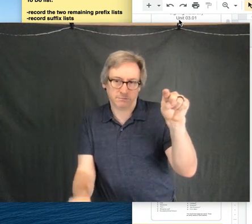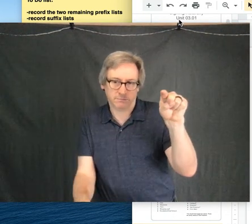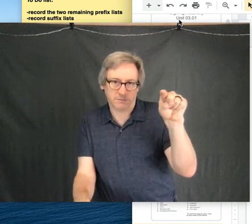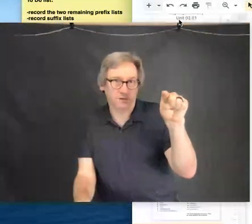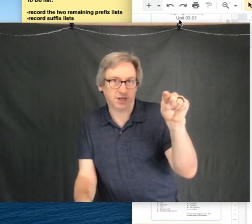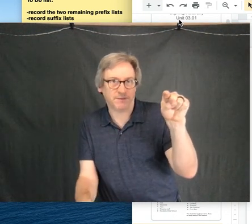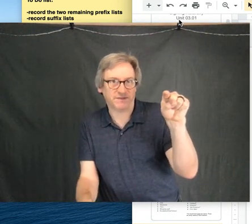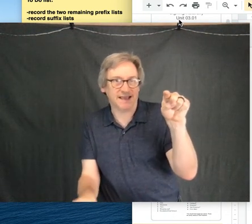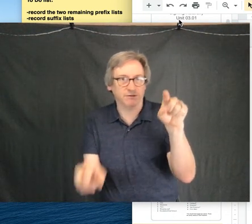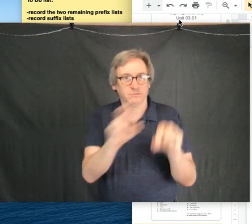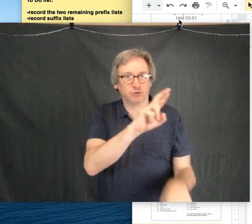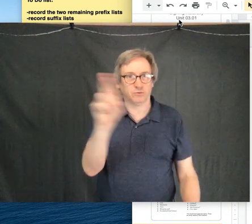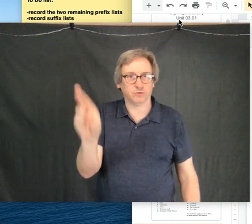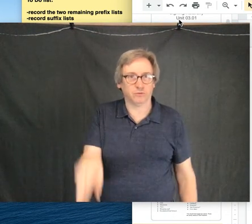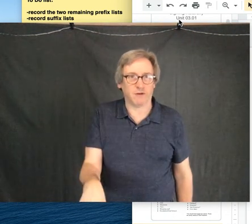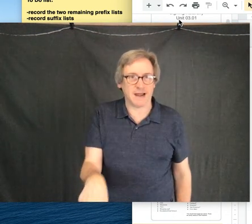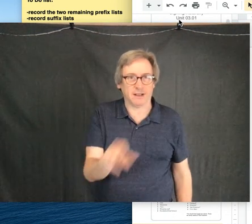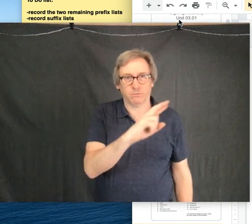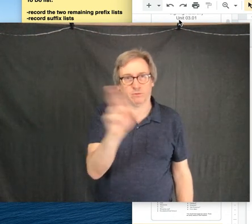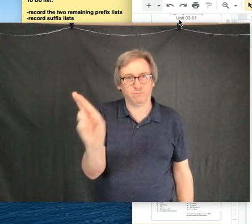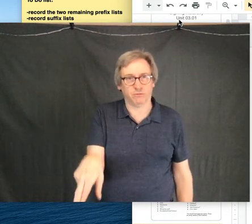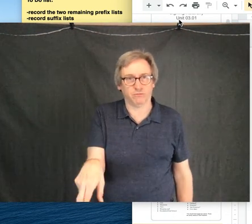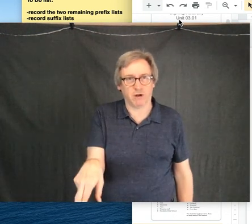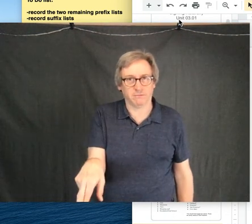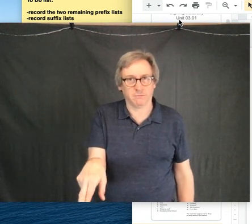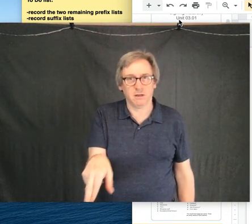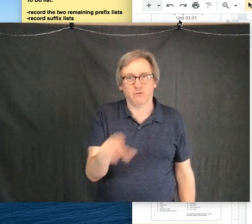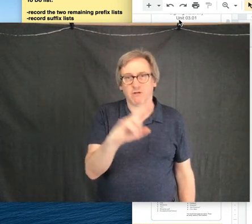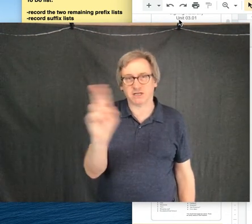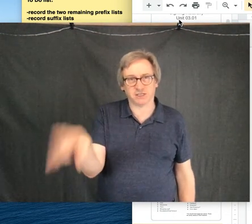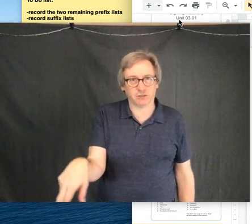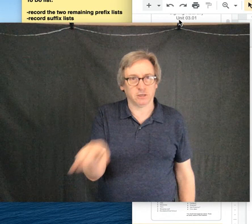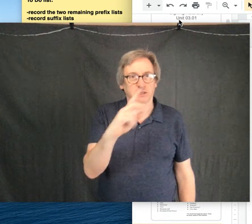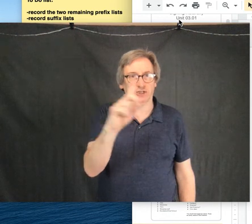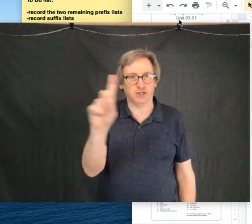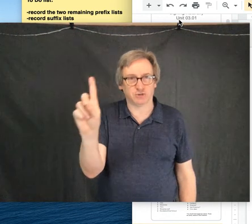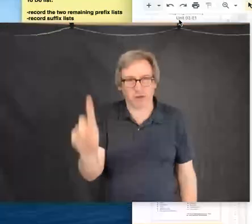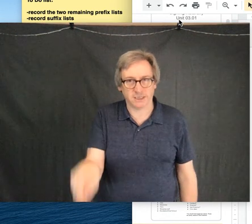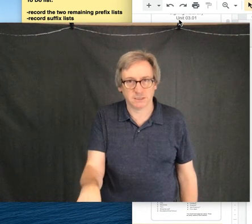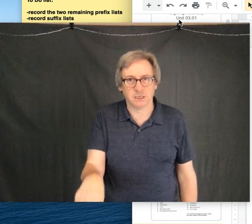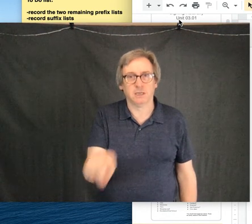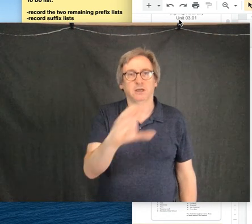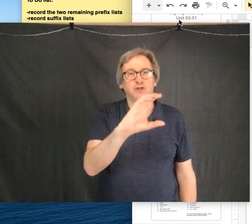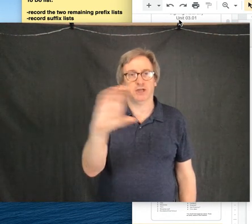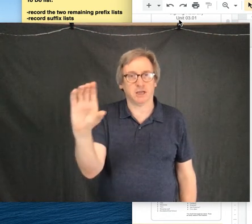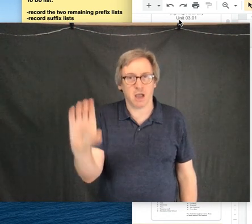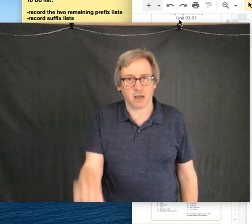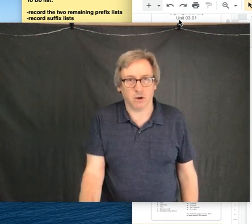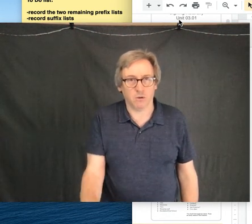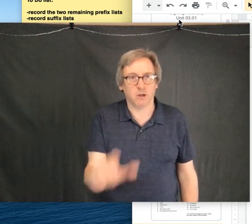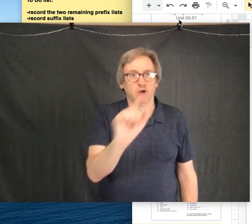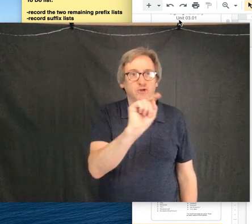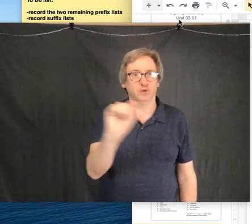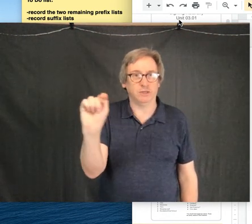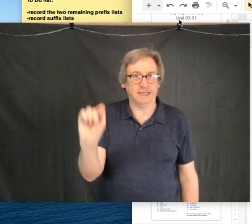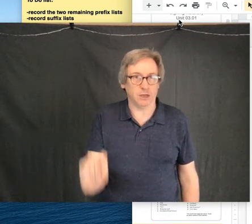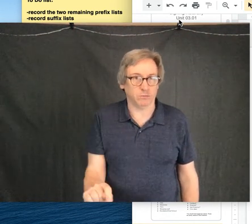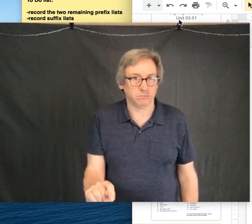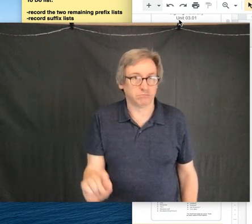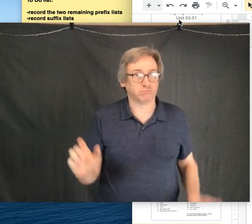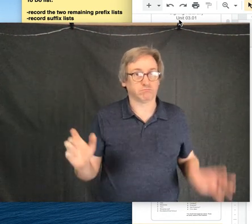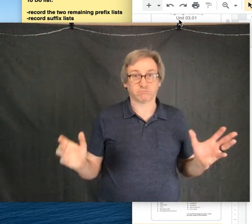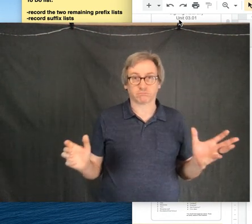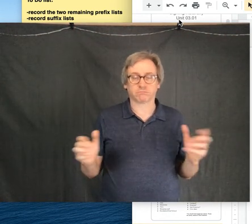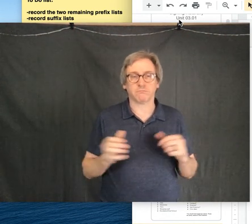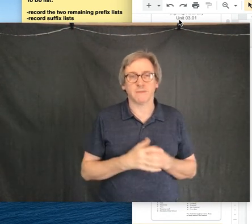the shape of a 7, a right angle. Right. Rochester, Detroit, Chicago, Toledo.